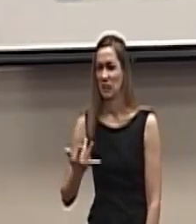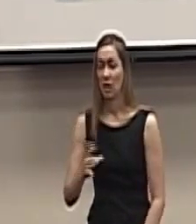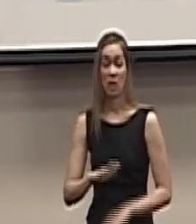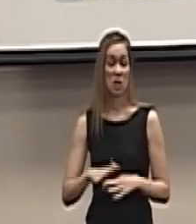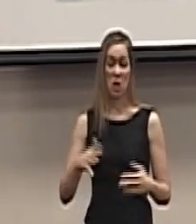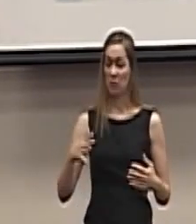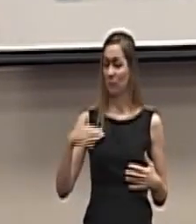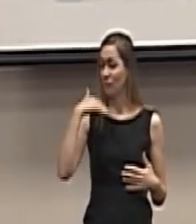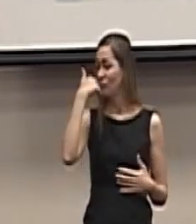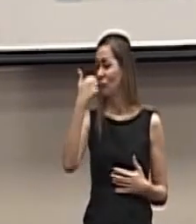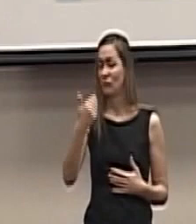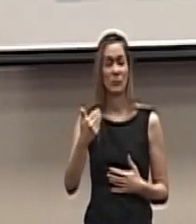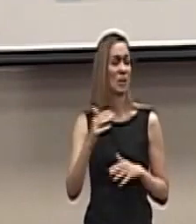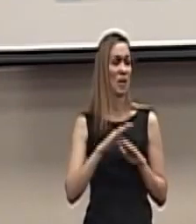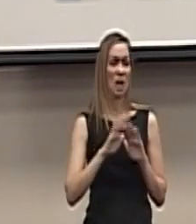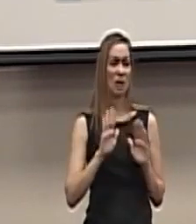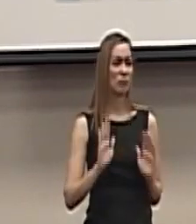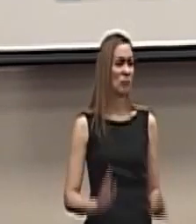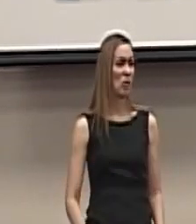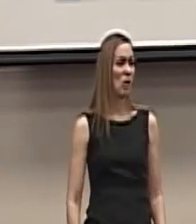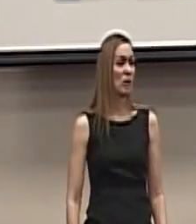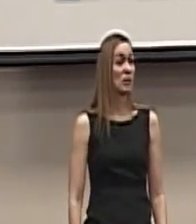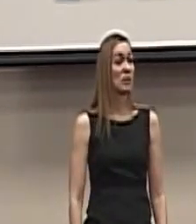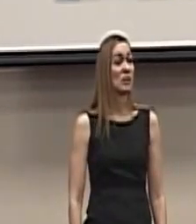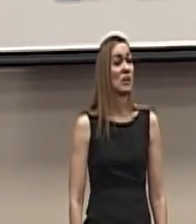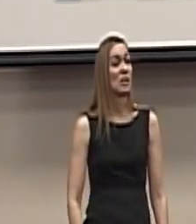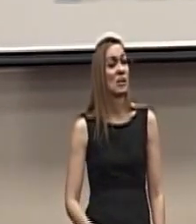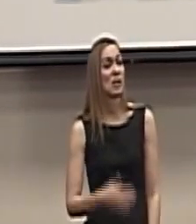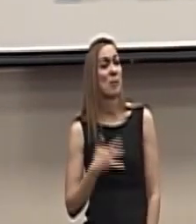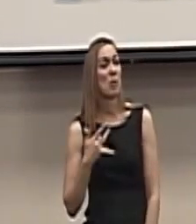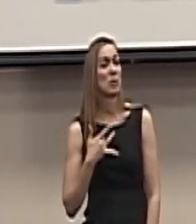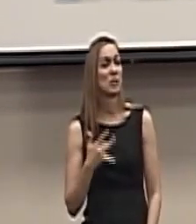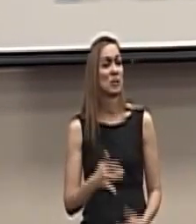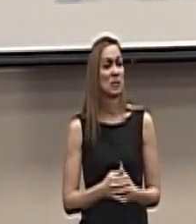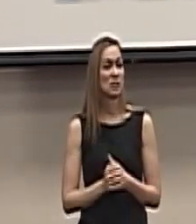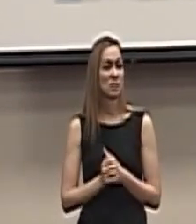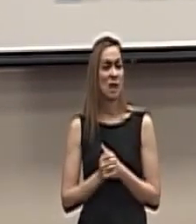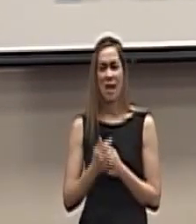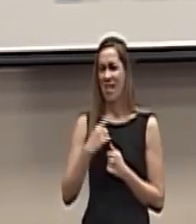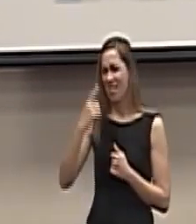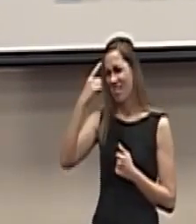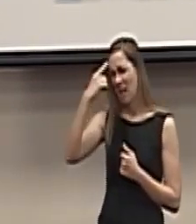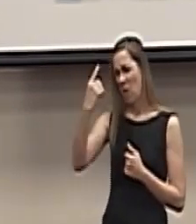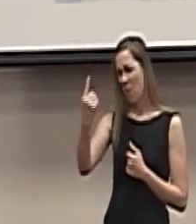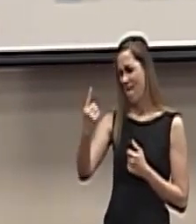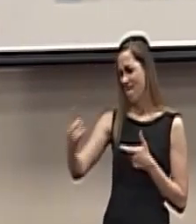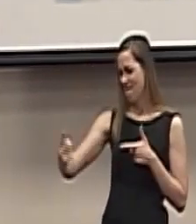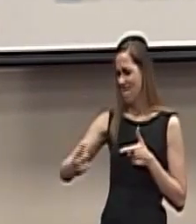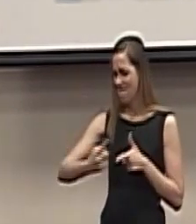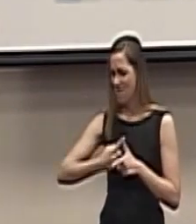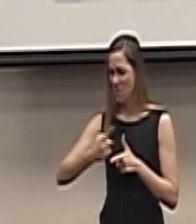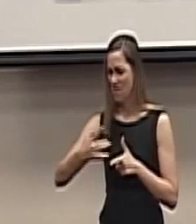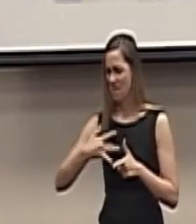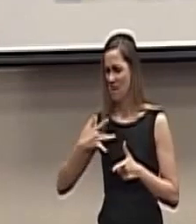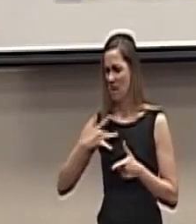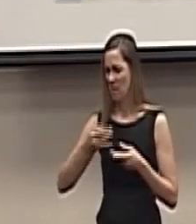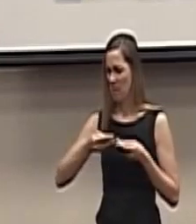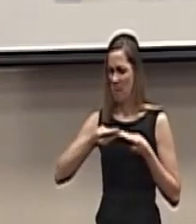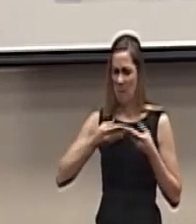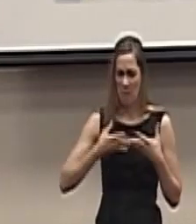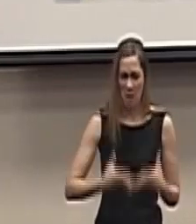I'm going to look dumb if I'm... Yes, that's good. Good. What emotions? I think one of the first ones was loss and